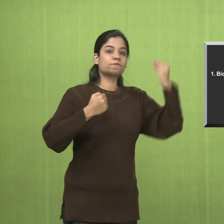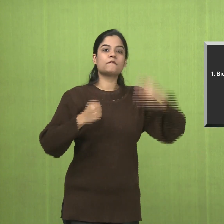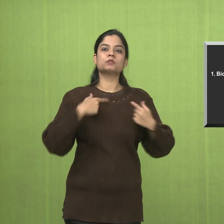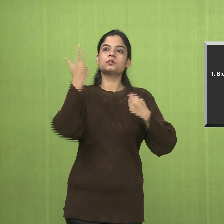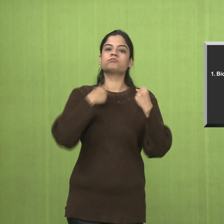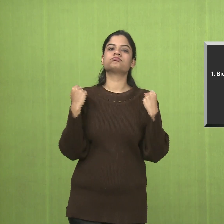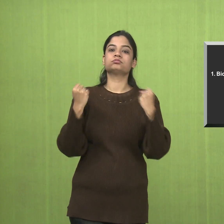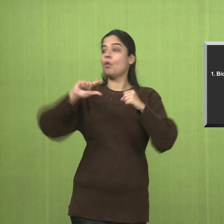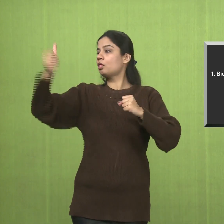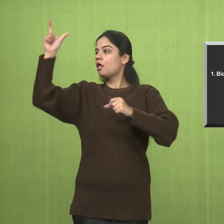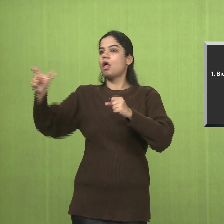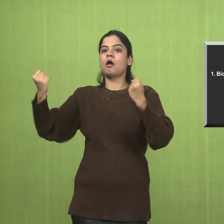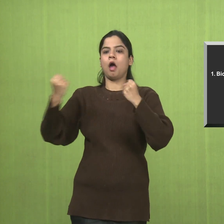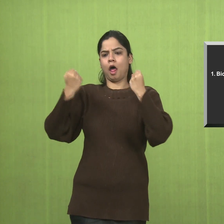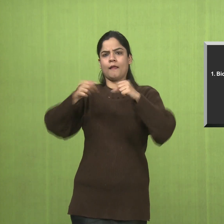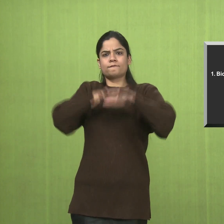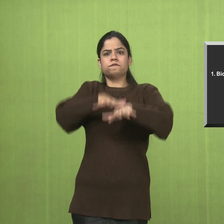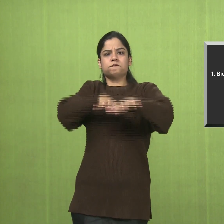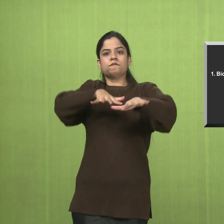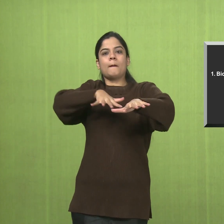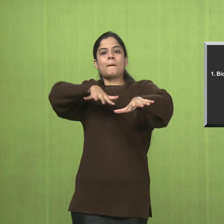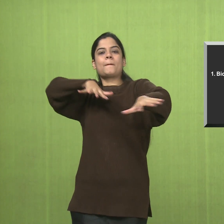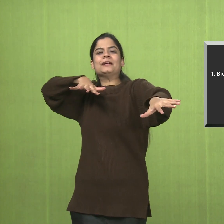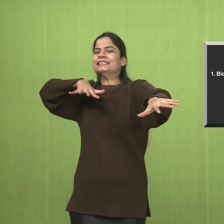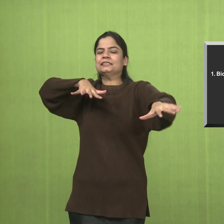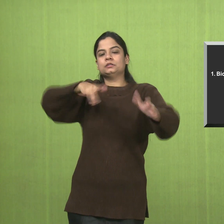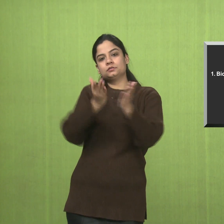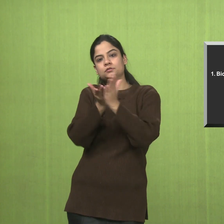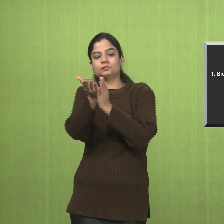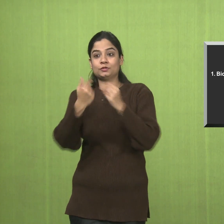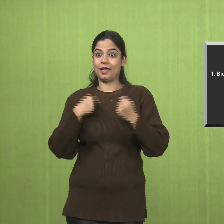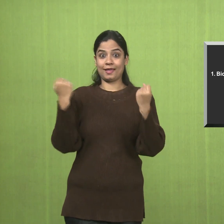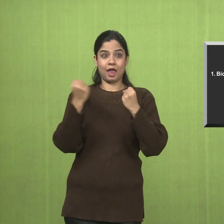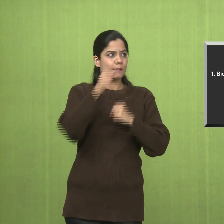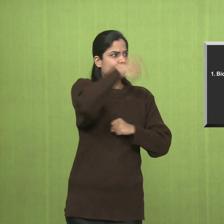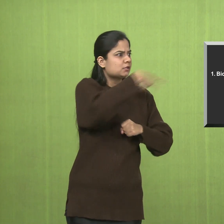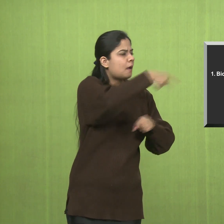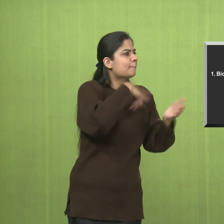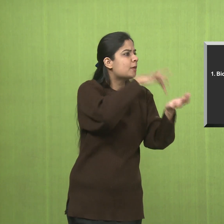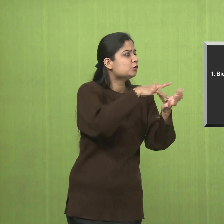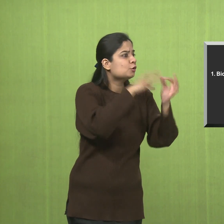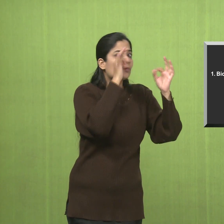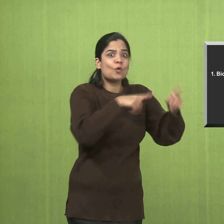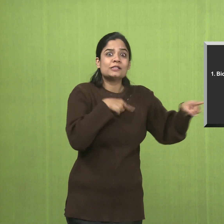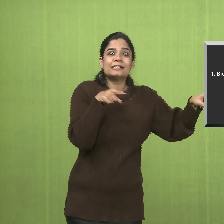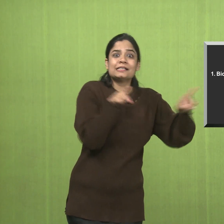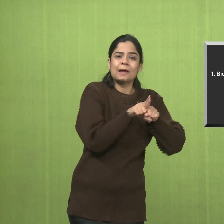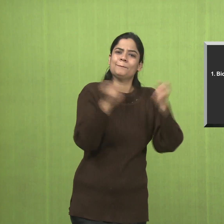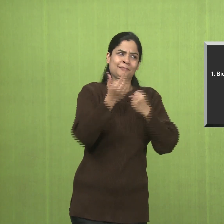have a carpool done. A lot of times we see that in traffic only one person is sitting in the car. Rather than,